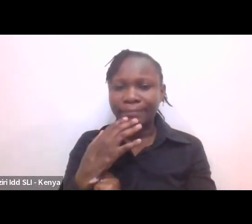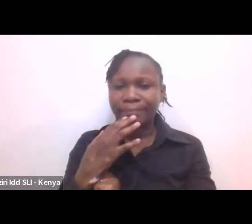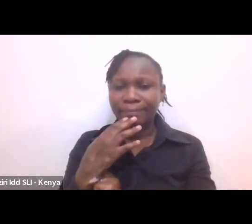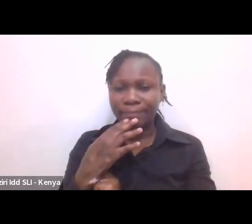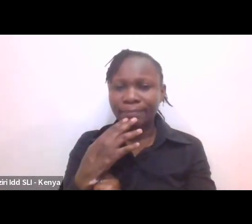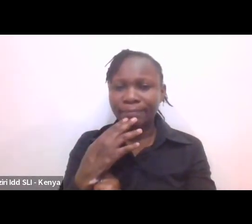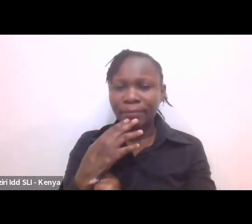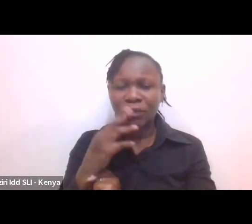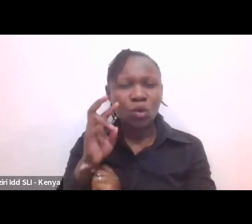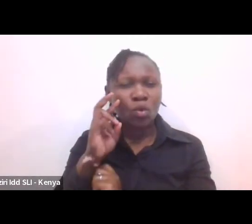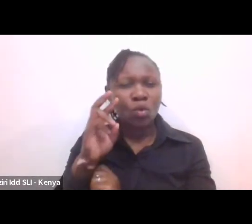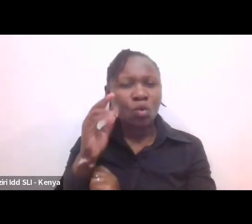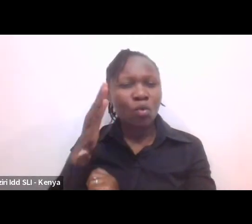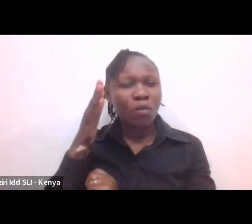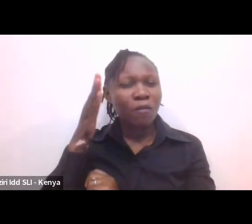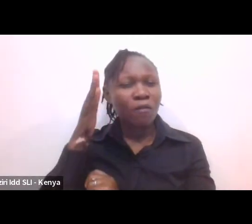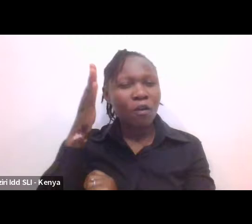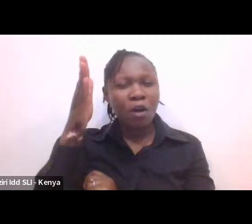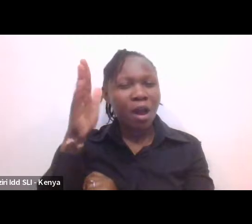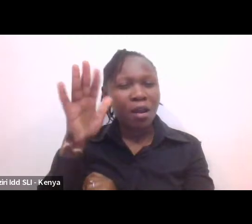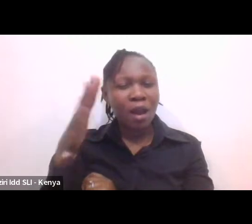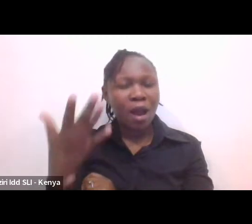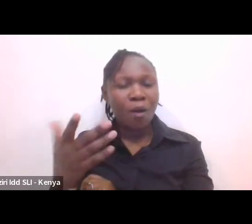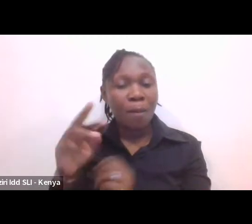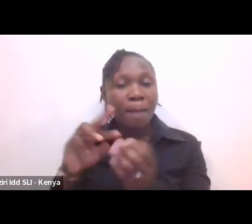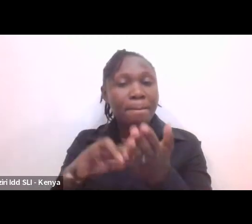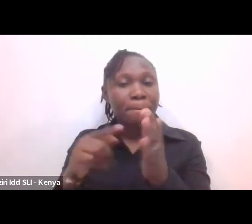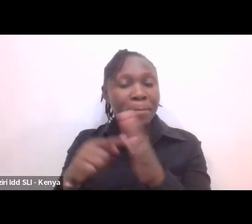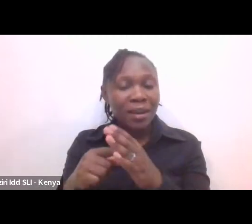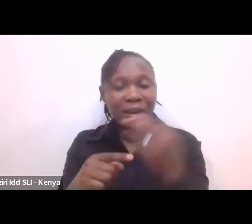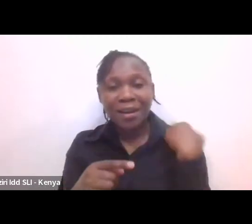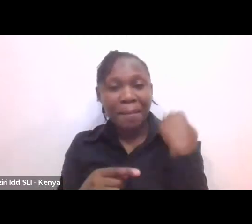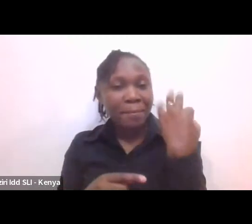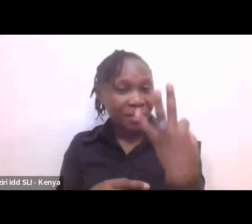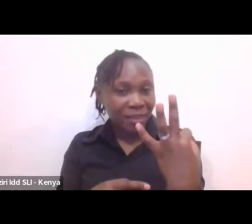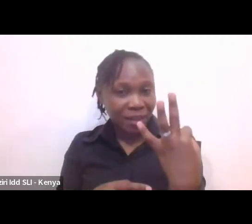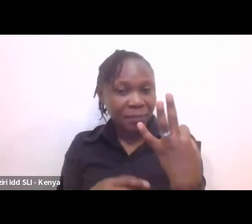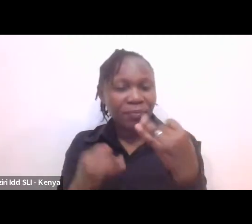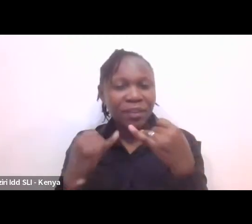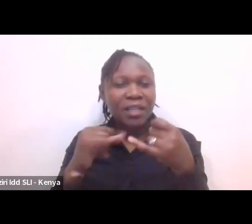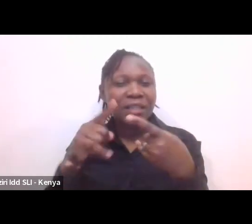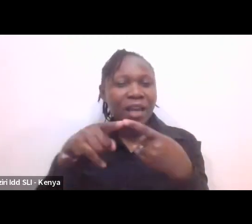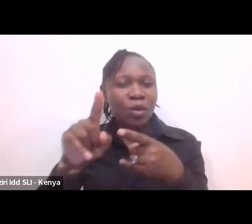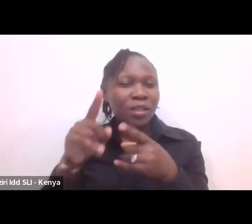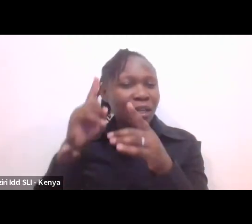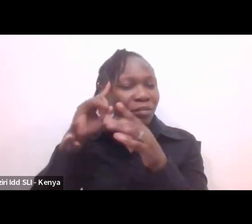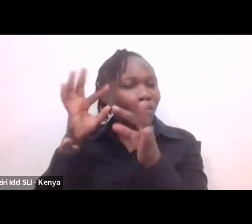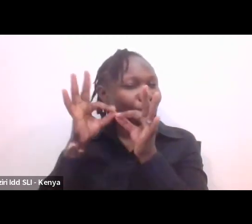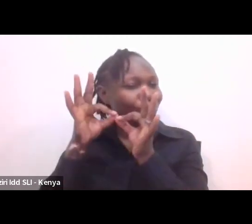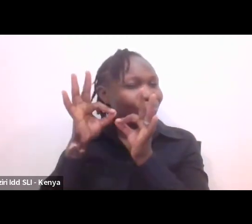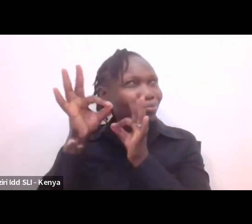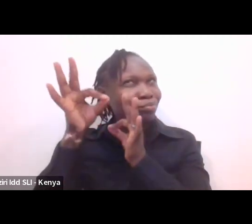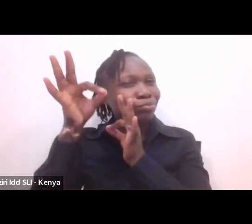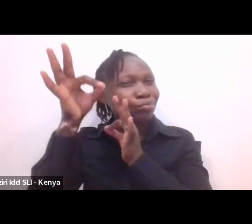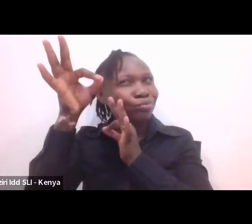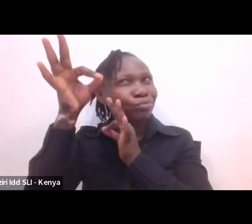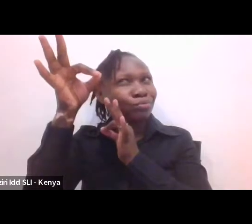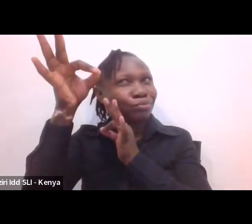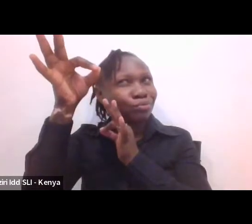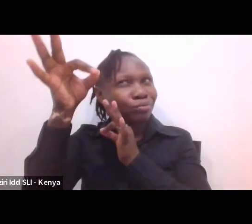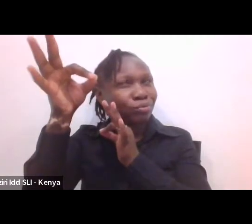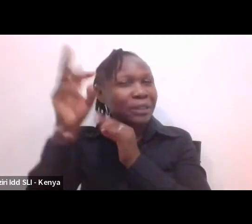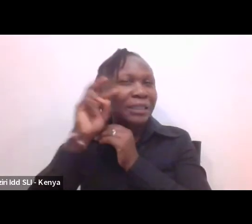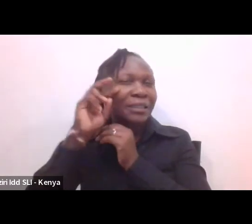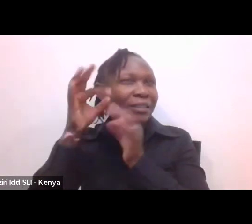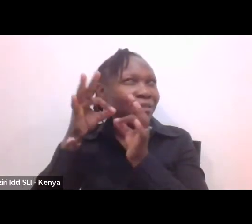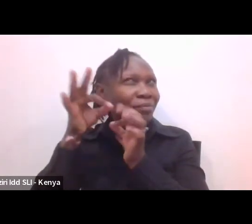Principle 3, make an estimate in broad terms of what generic role